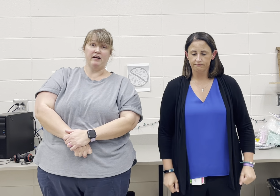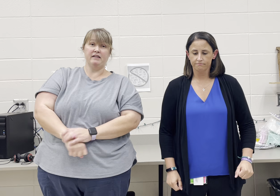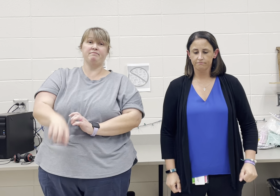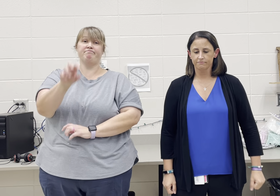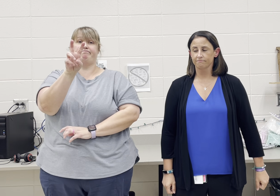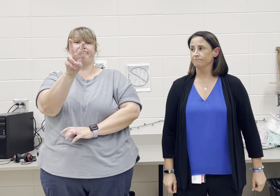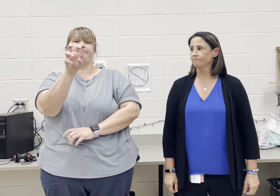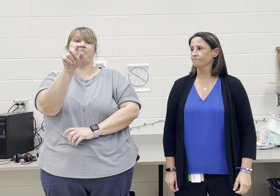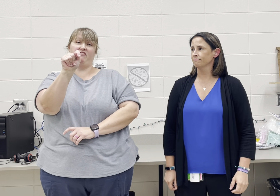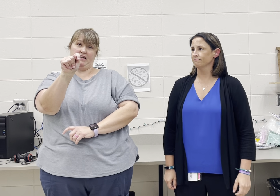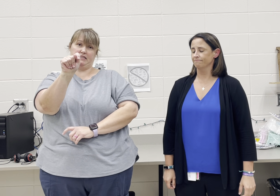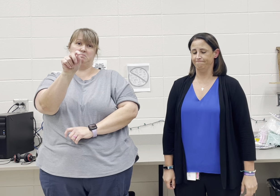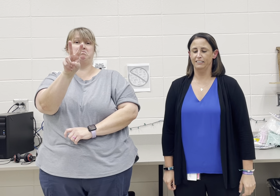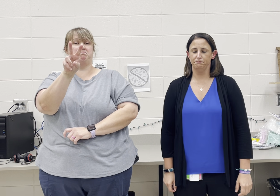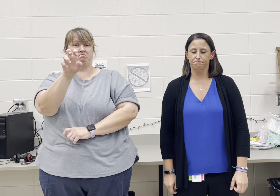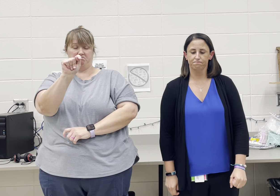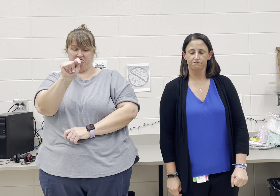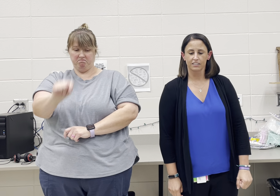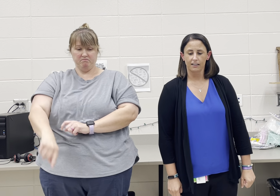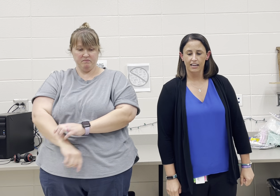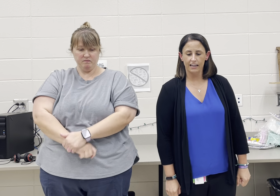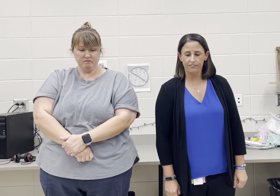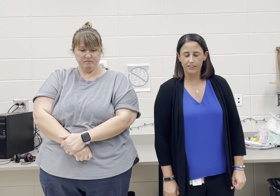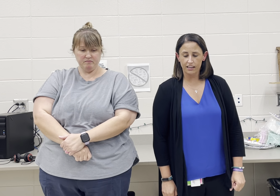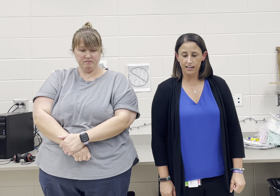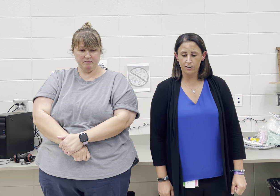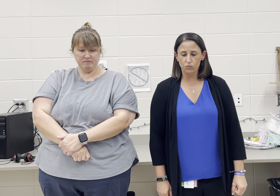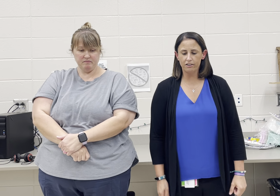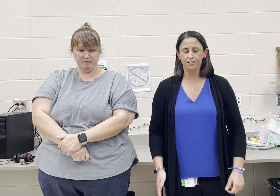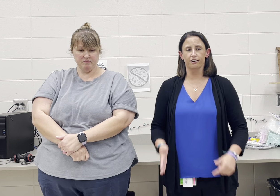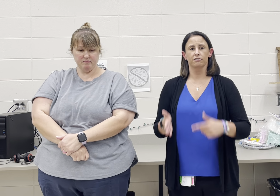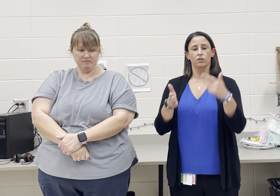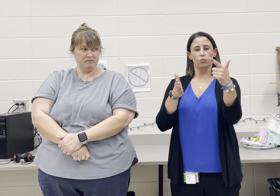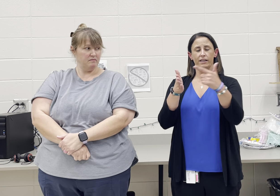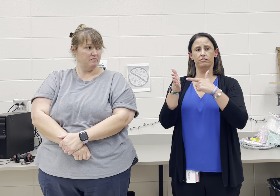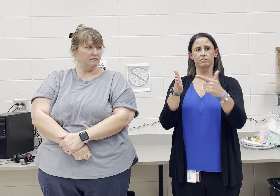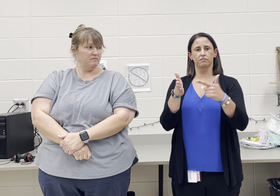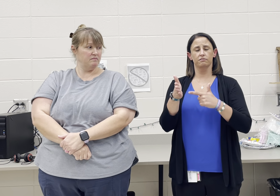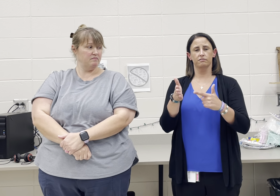Veterinarian, vet. Yep. And then welder, welder.